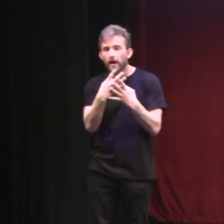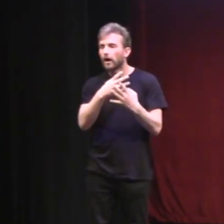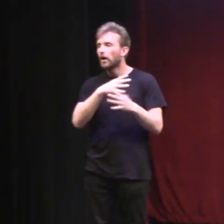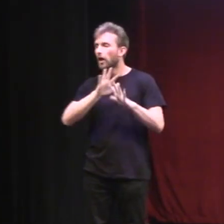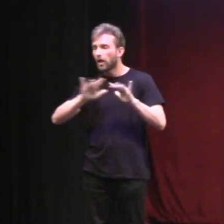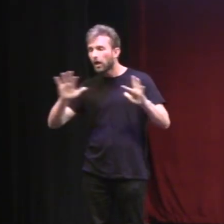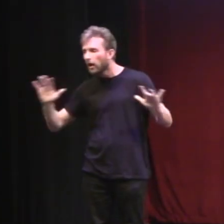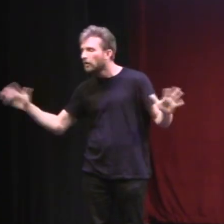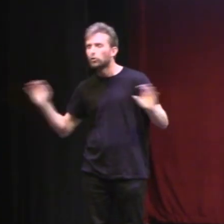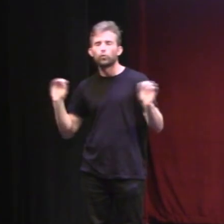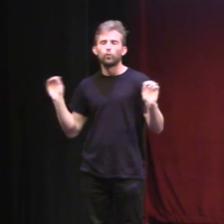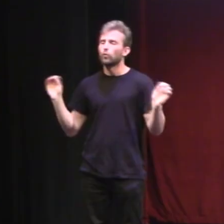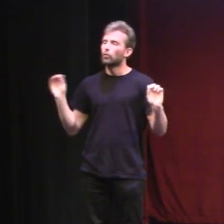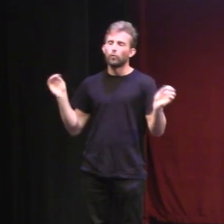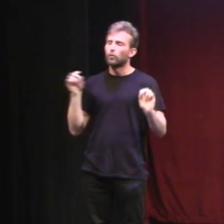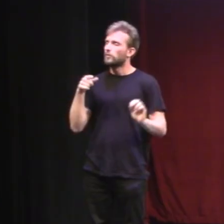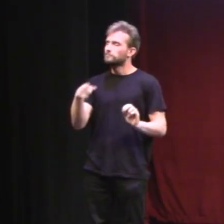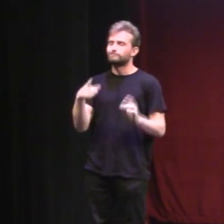Those consequences do not follow